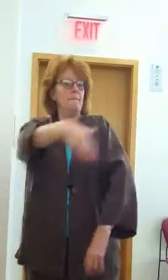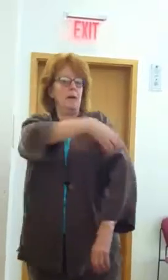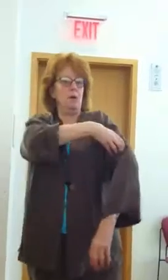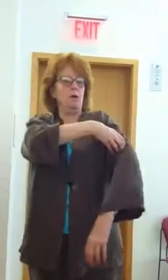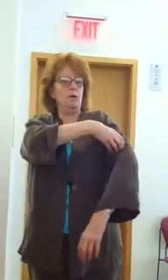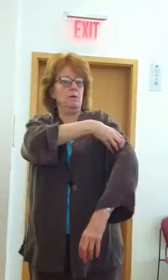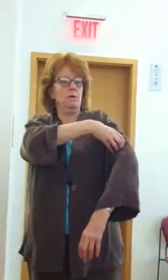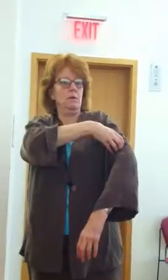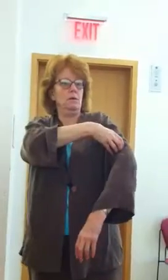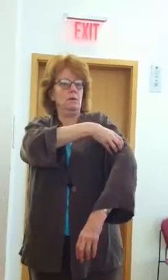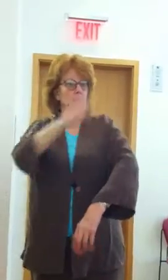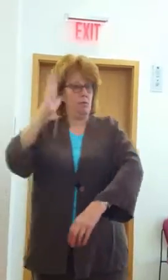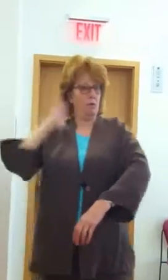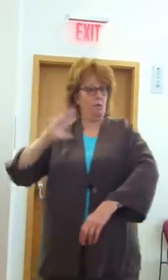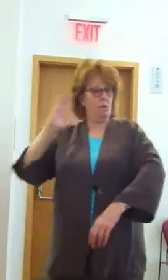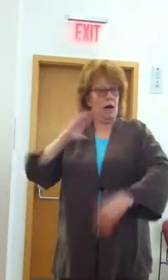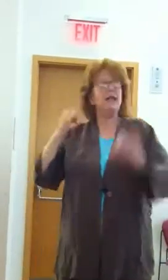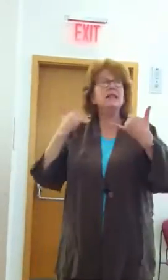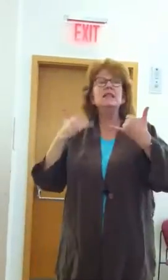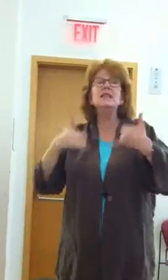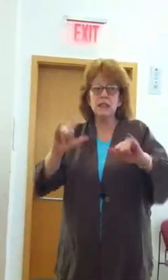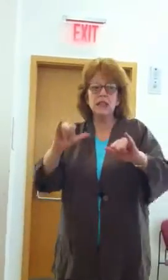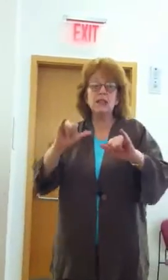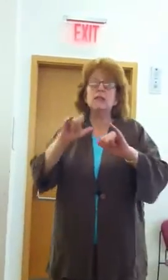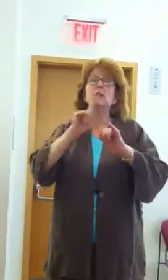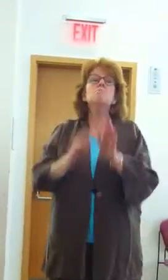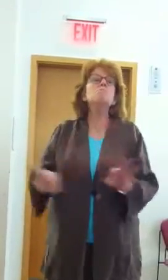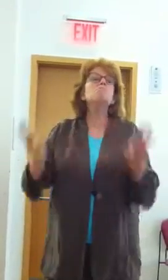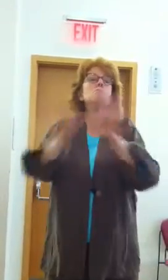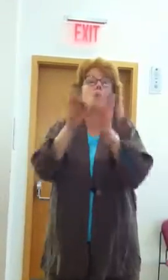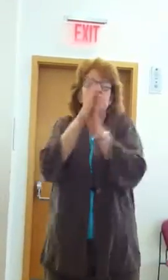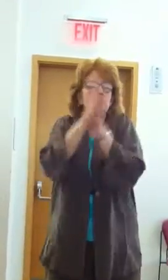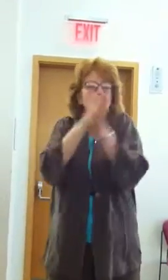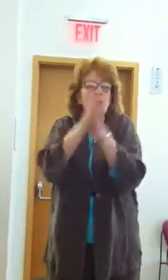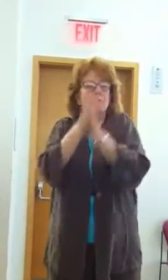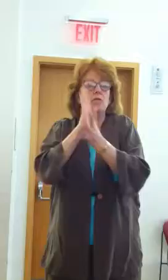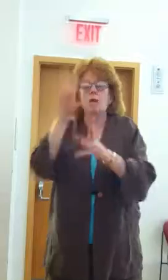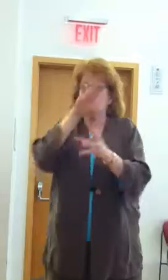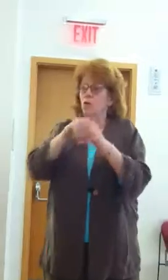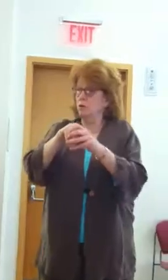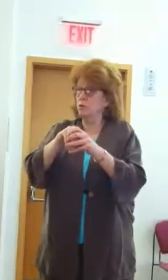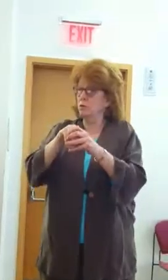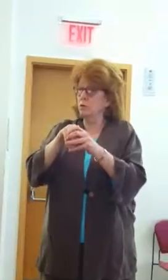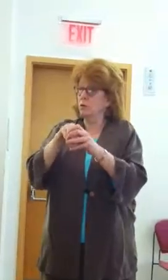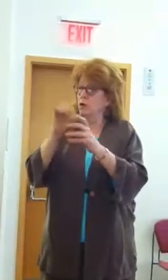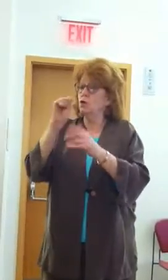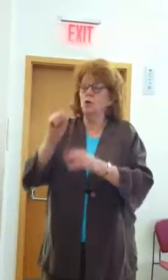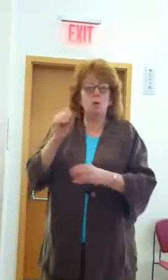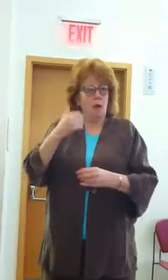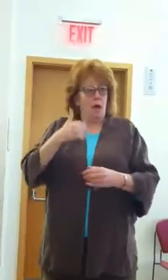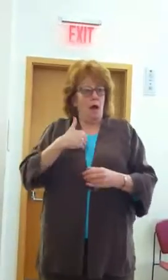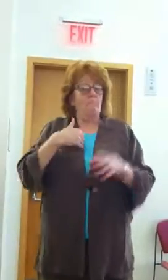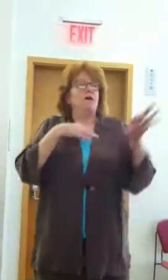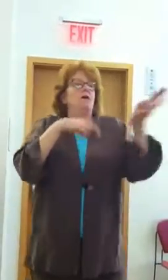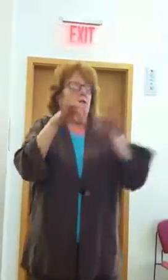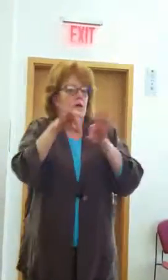and remains a major driving force in the inclusion movement. Thus, the stirring descriptions of the journeys